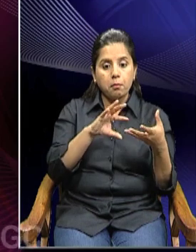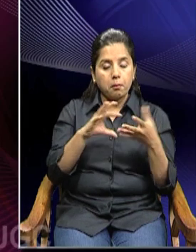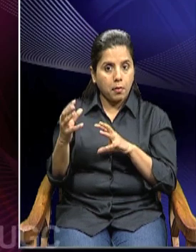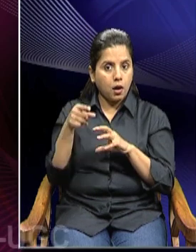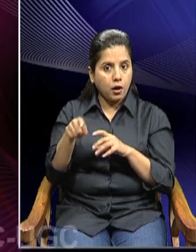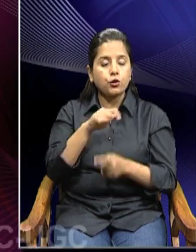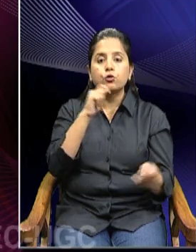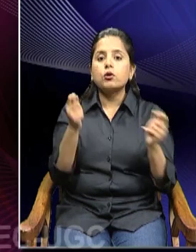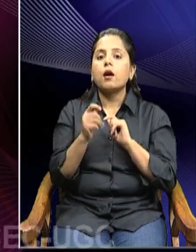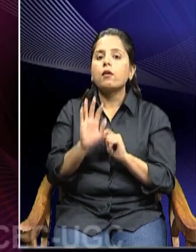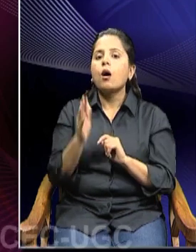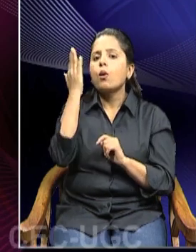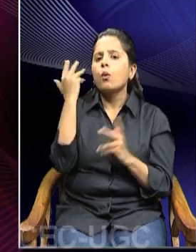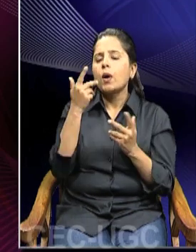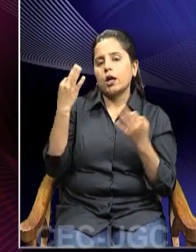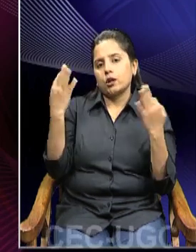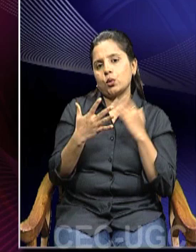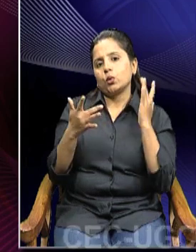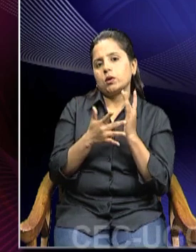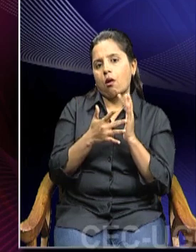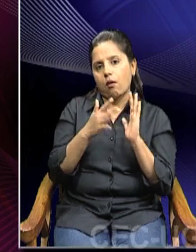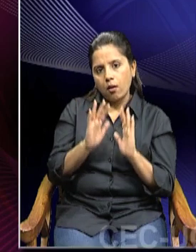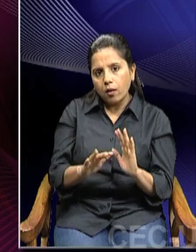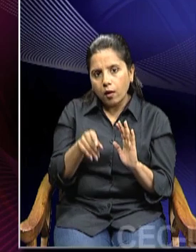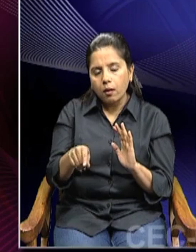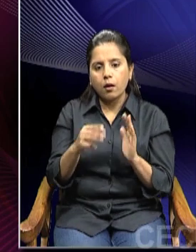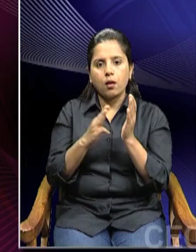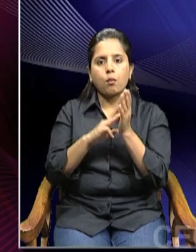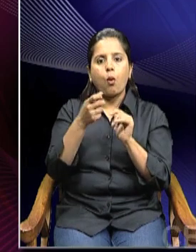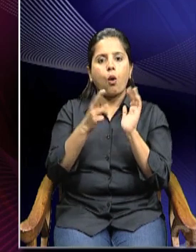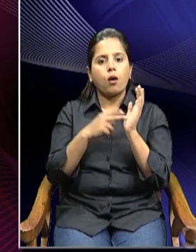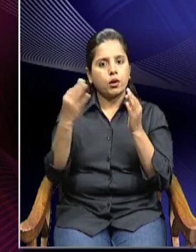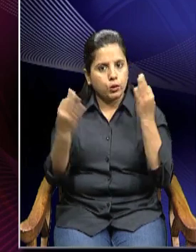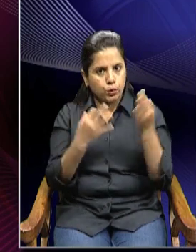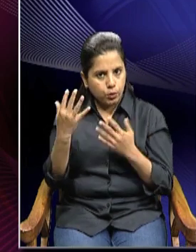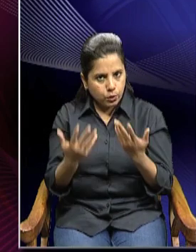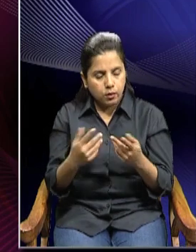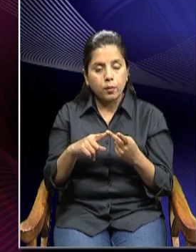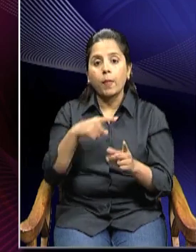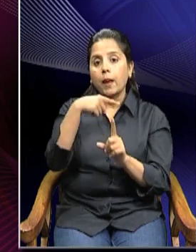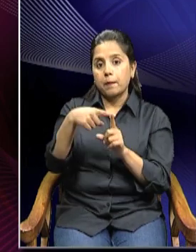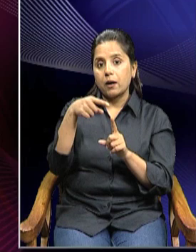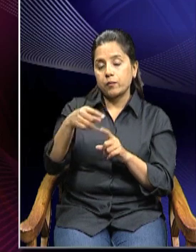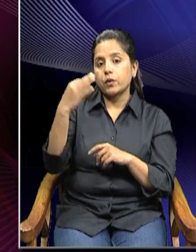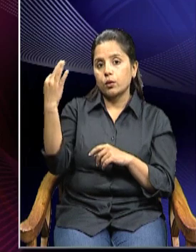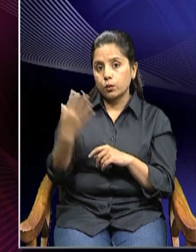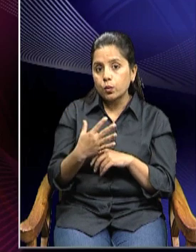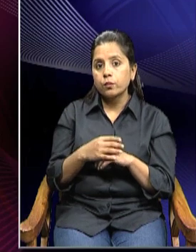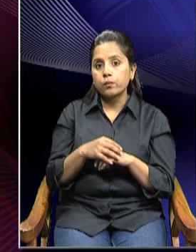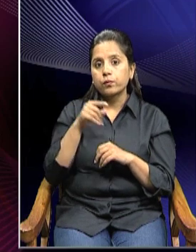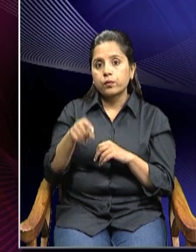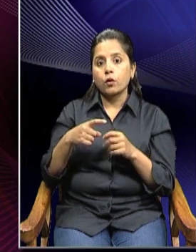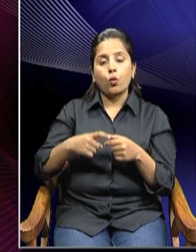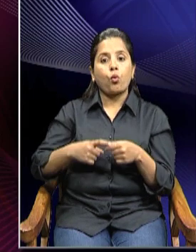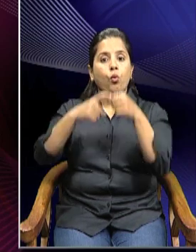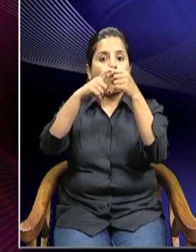is changing because of new technology, because of modernization, and a new